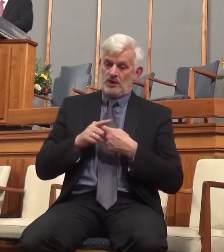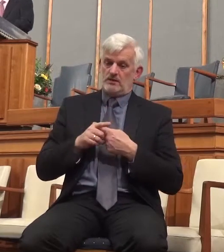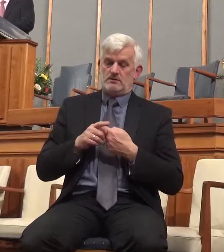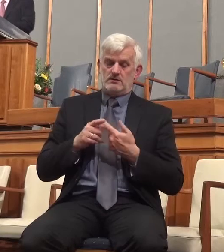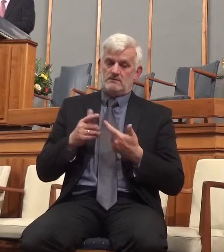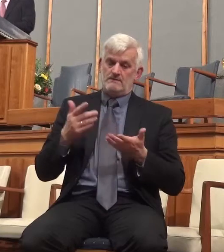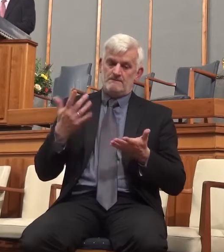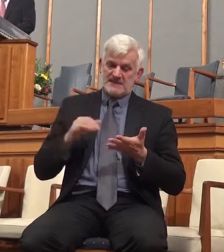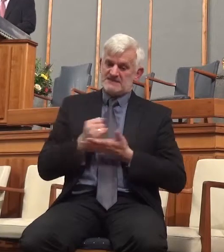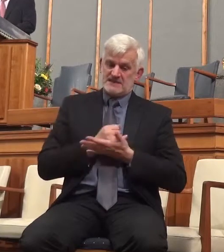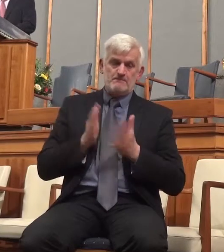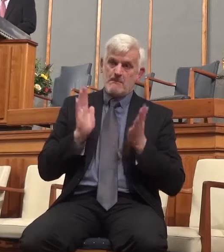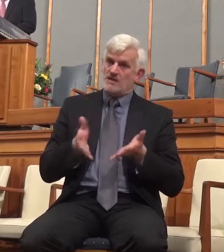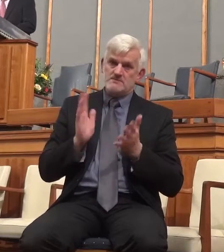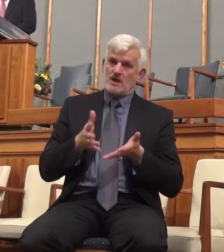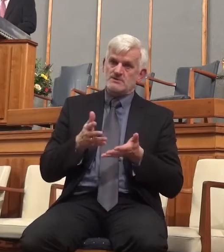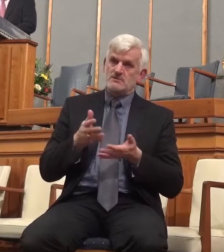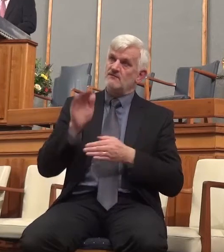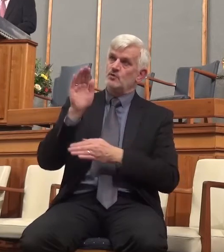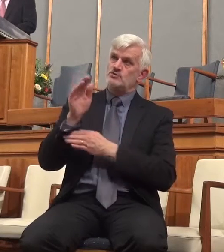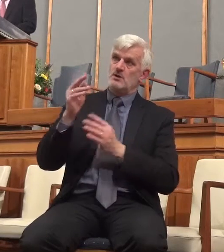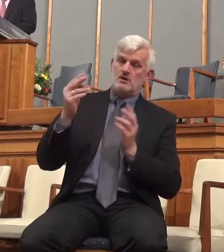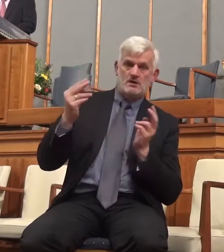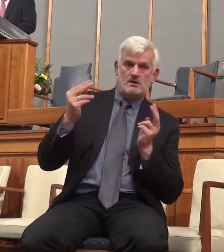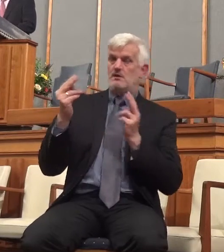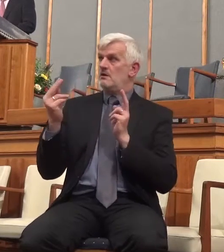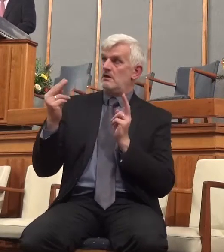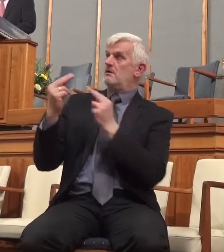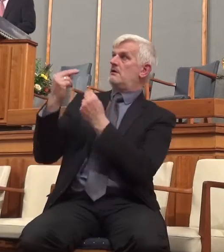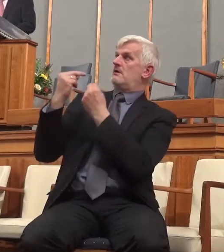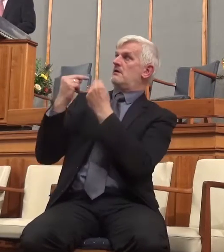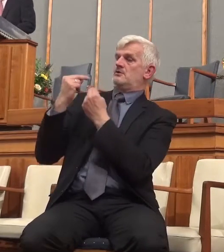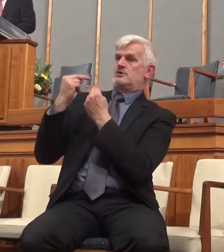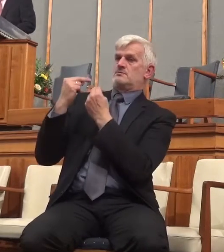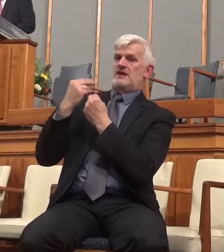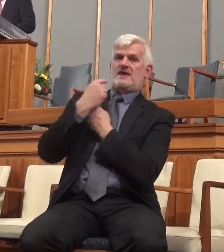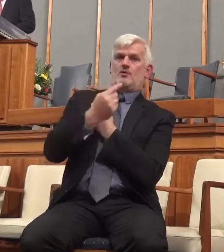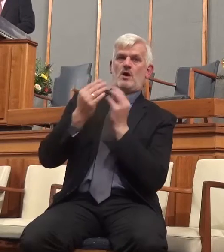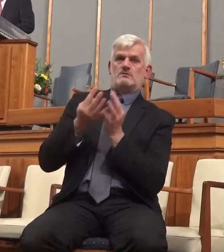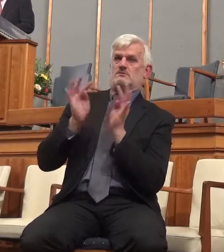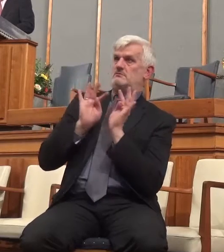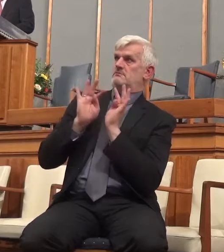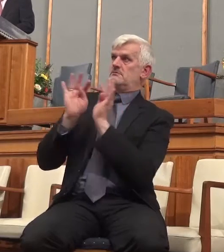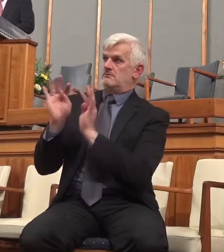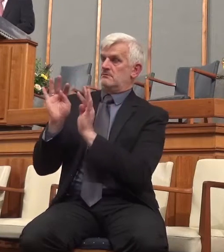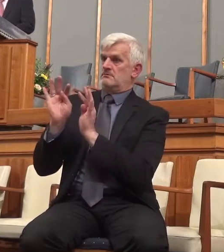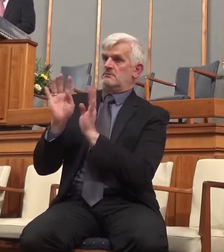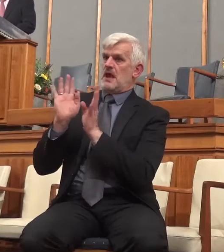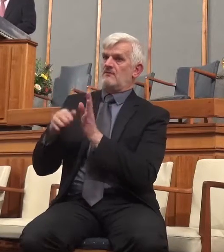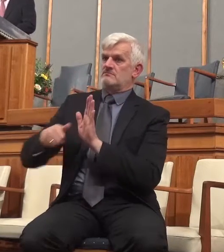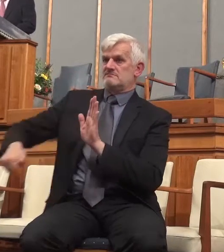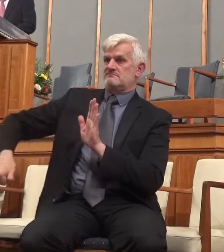who have to stand one day in judgment before a holy God and either be sent from his